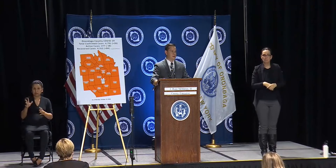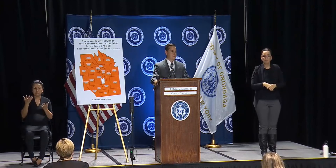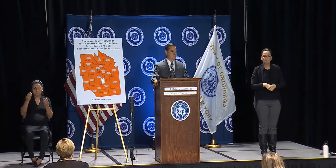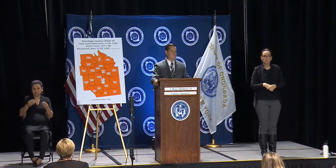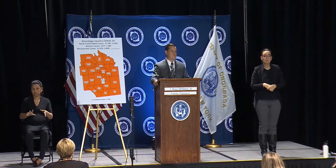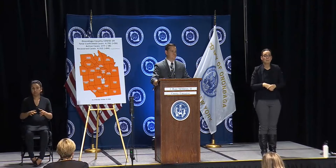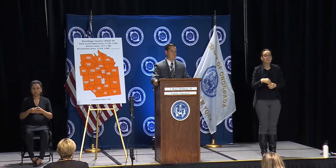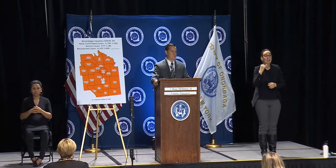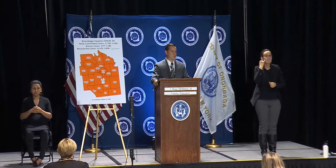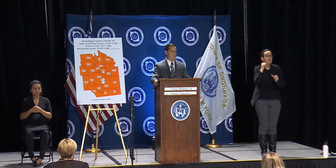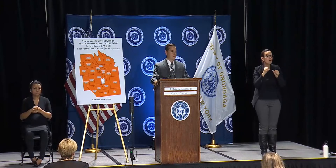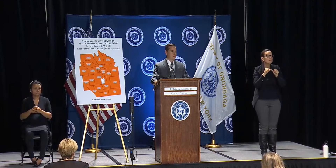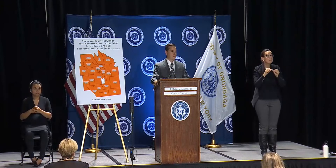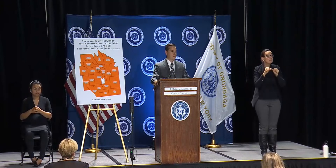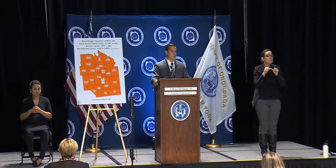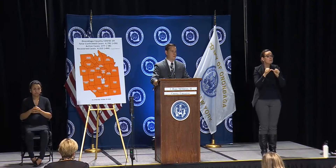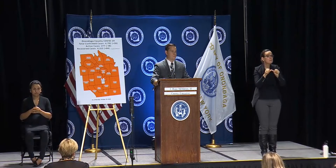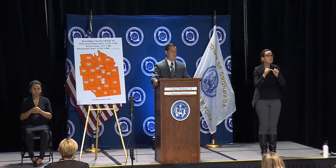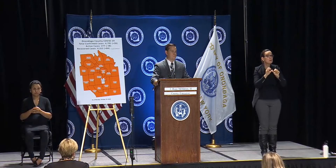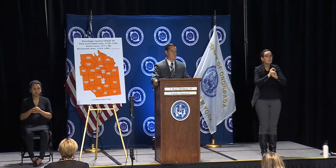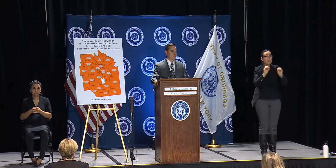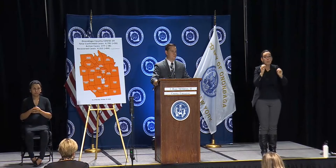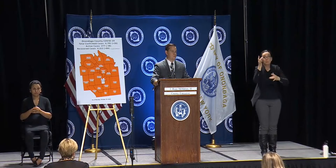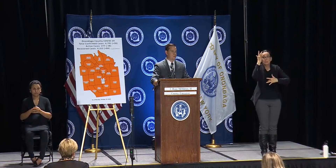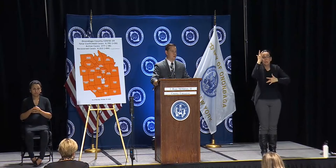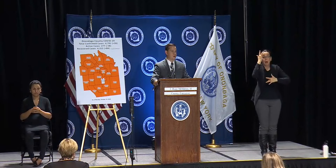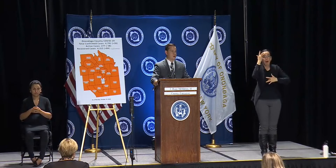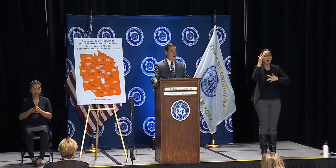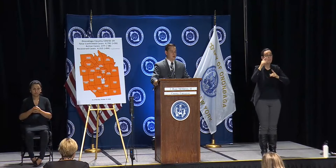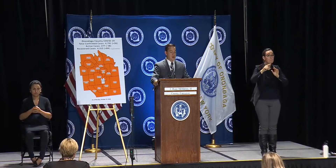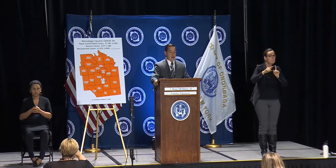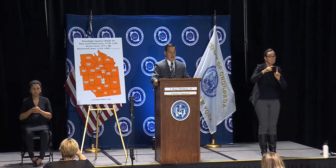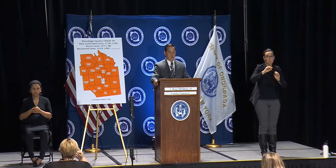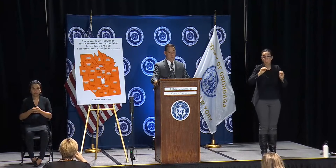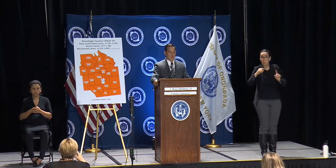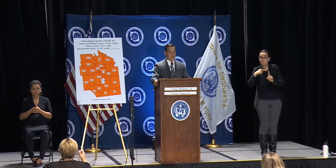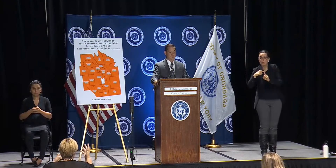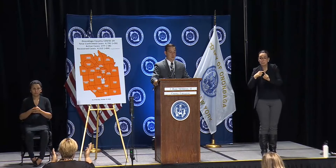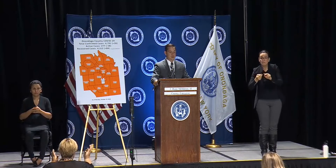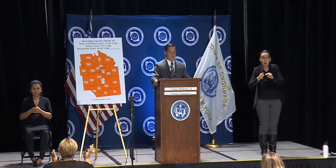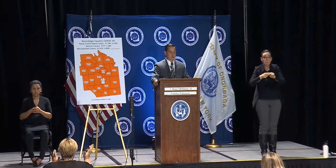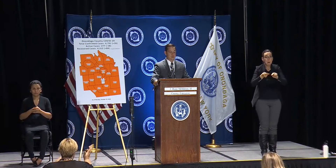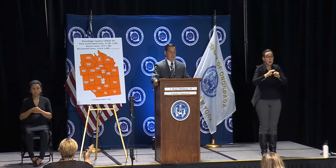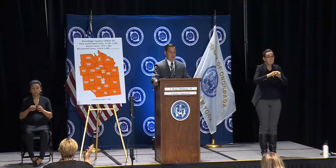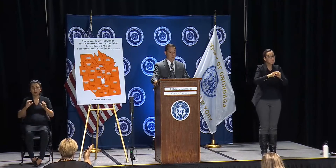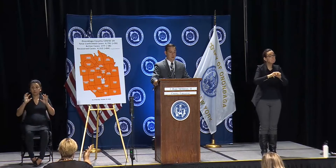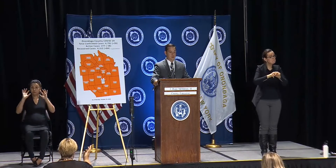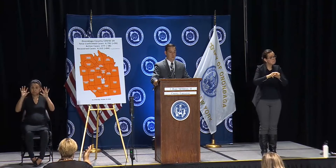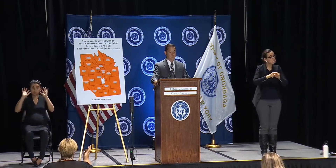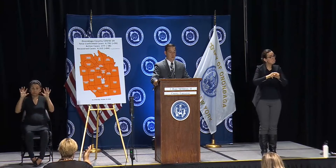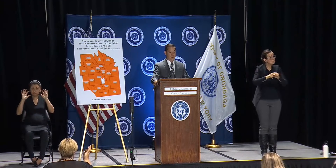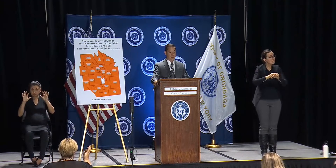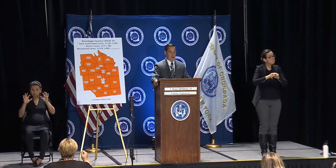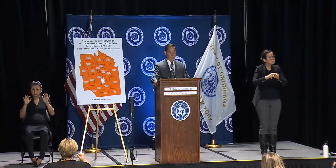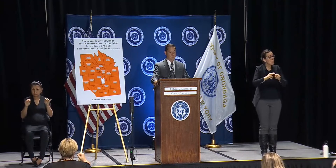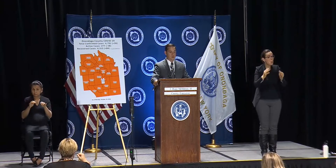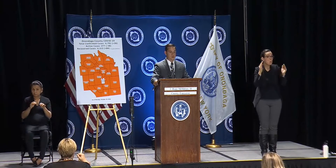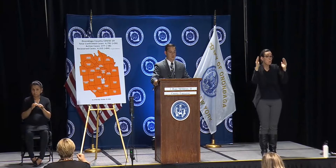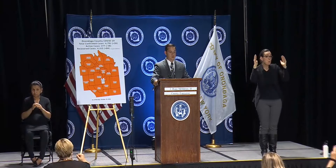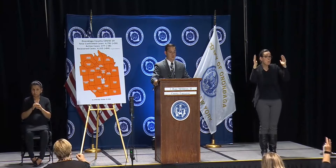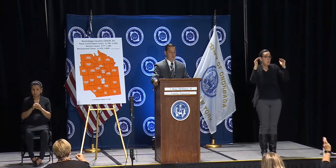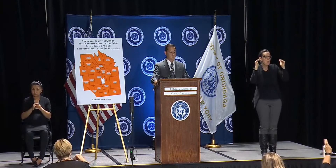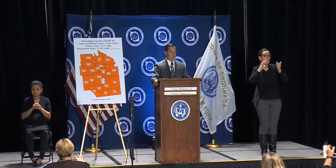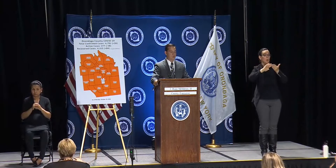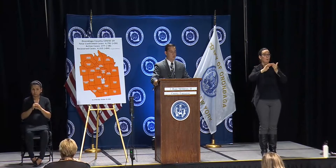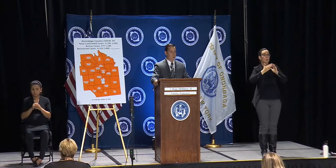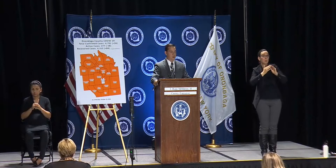make to the state. Would you hope maybe for the beginning of basketball season? Yeah, well, hopefully you can get some. If we do well,